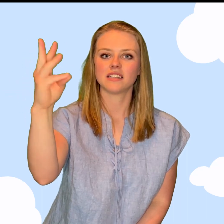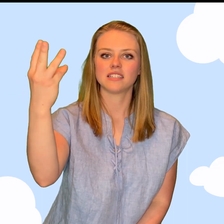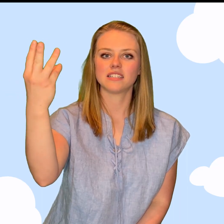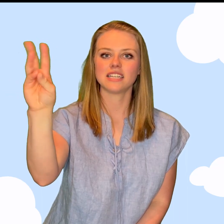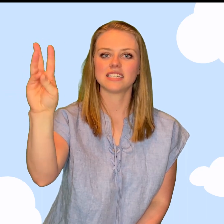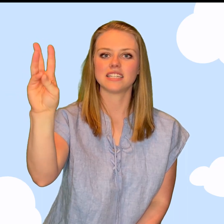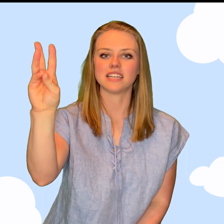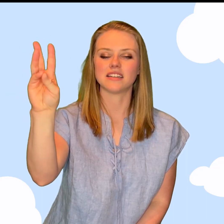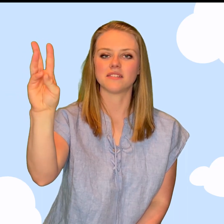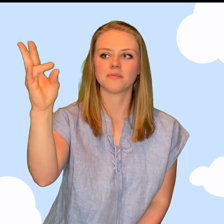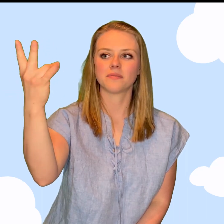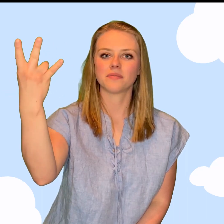16,